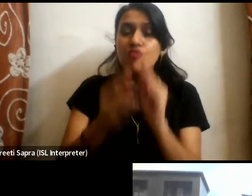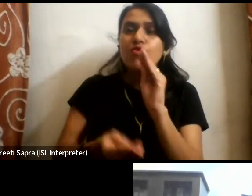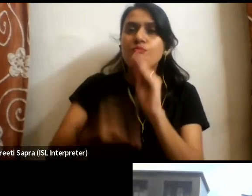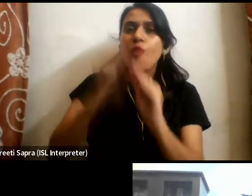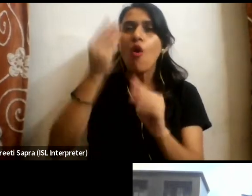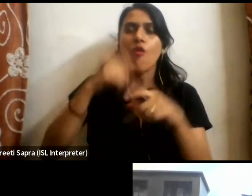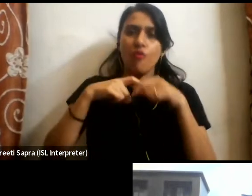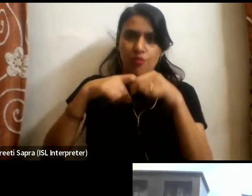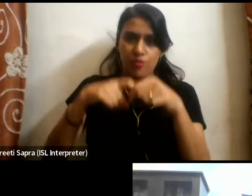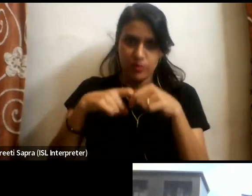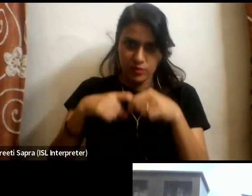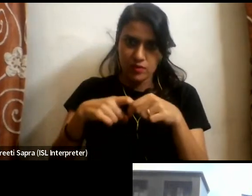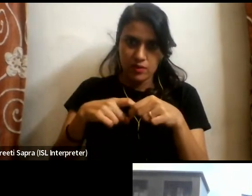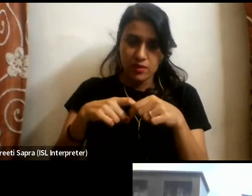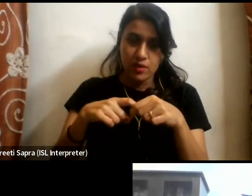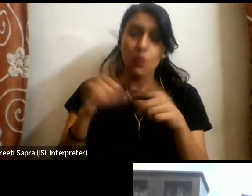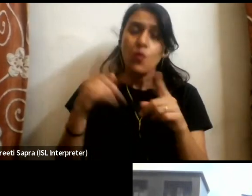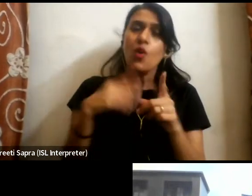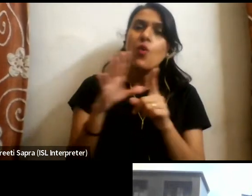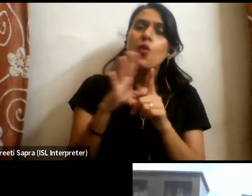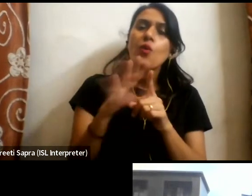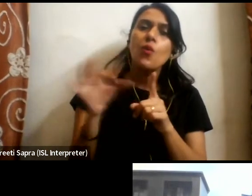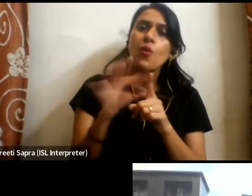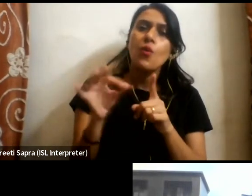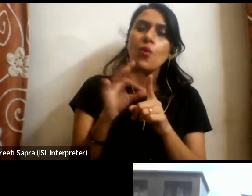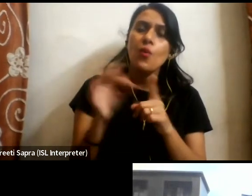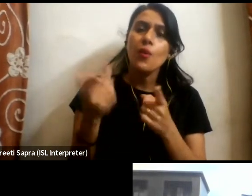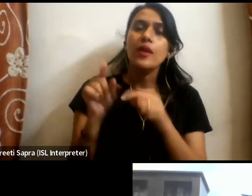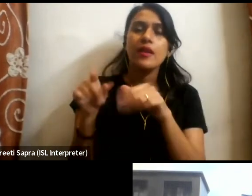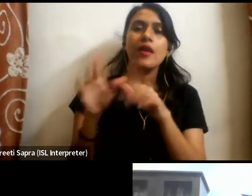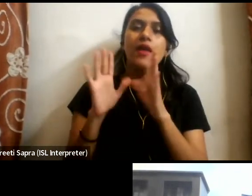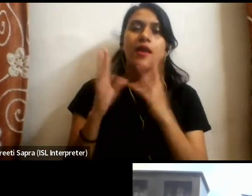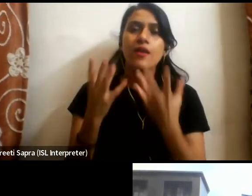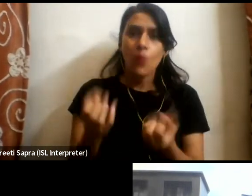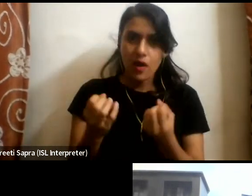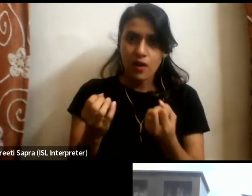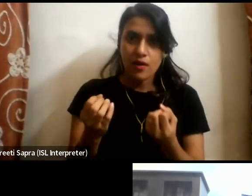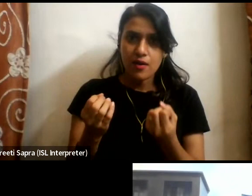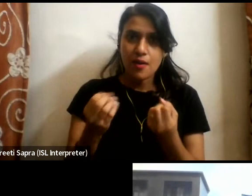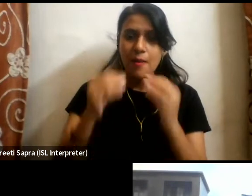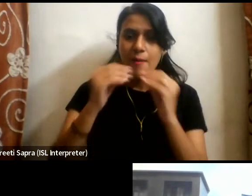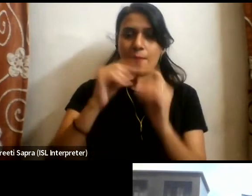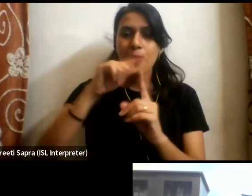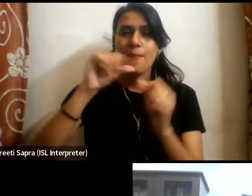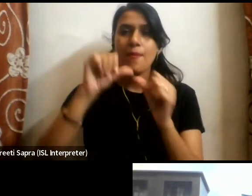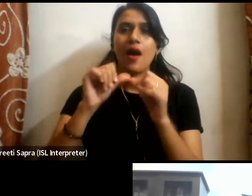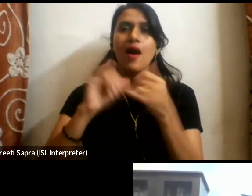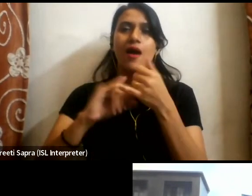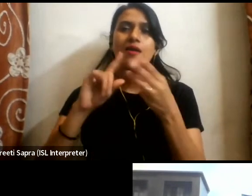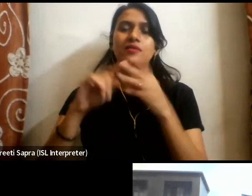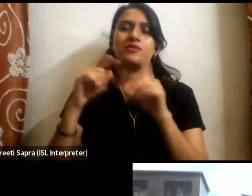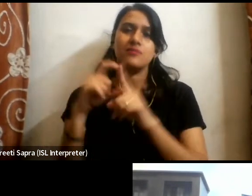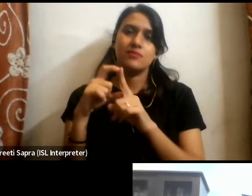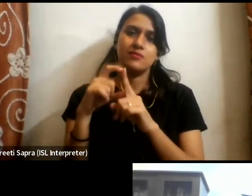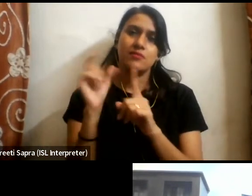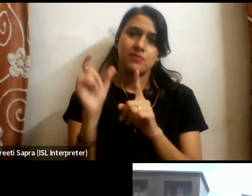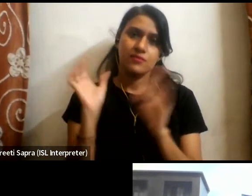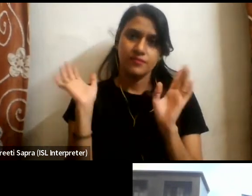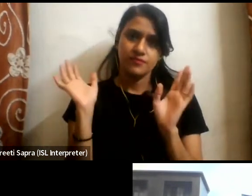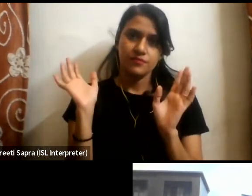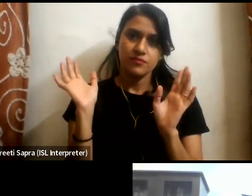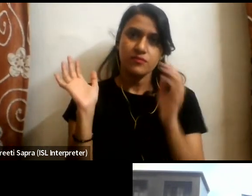caution, because what it can do is it can have a bias towards the past. Right? So it can have a bias